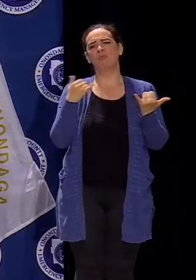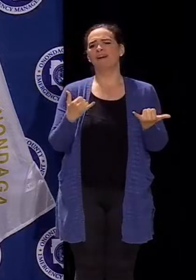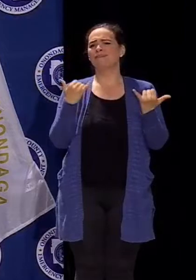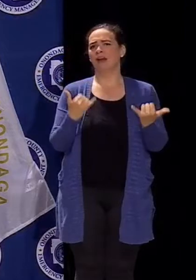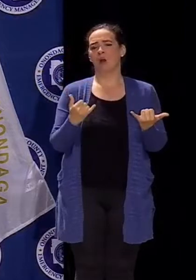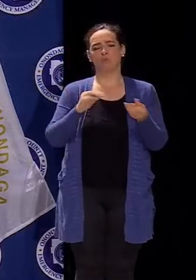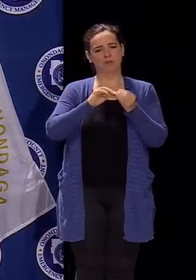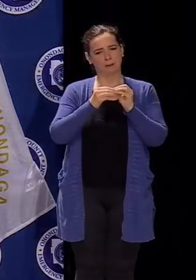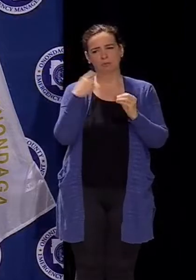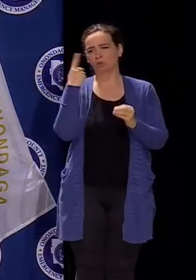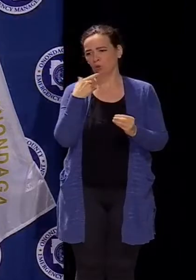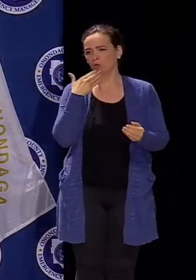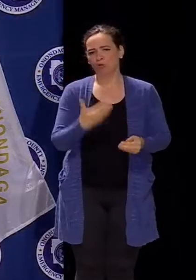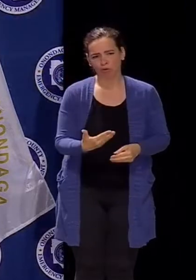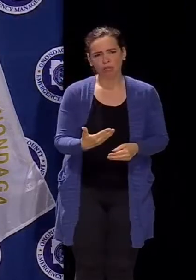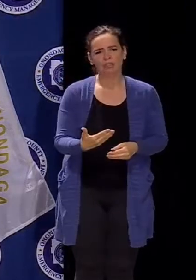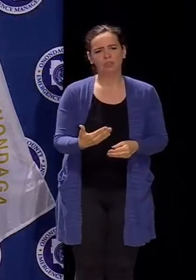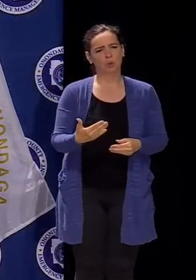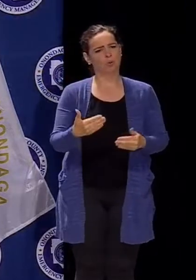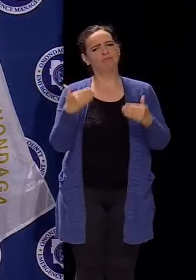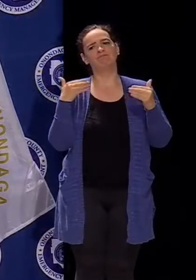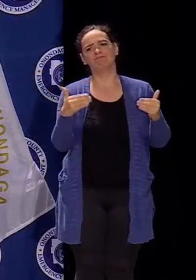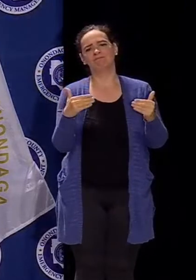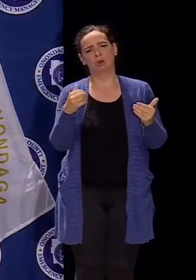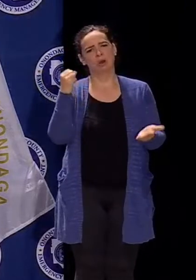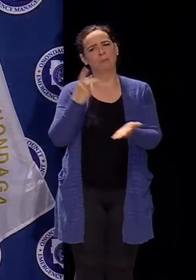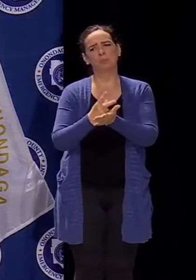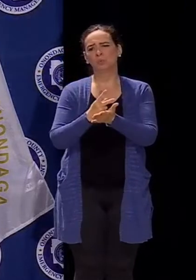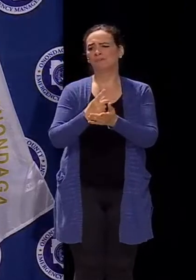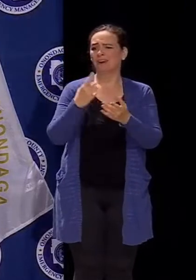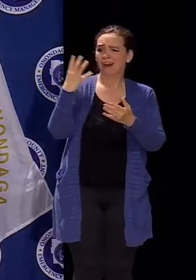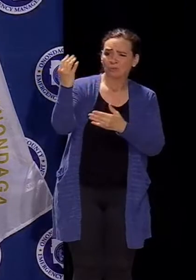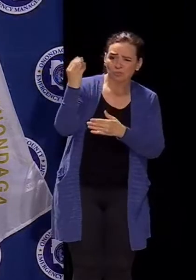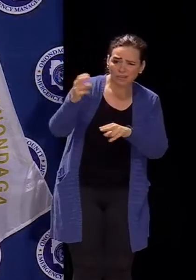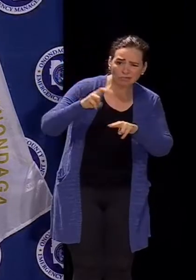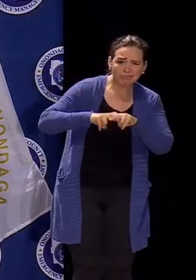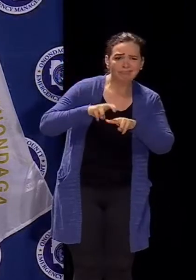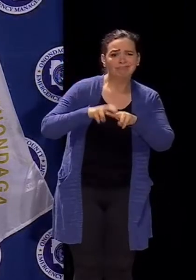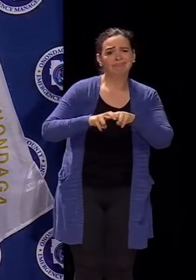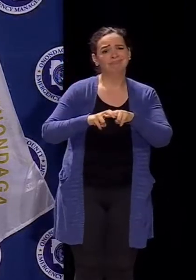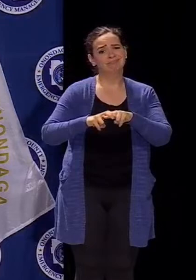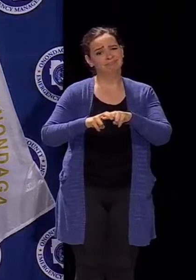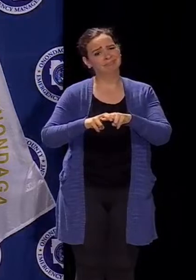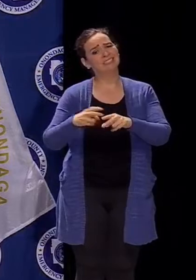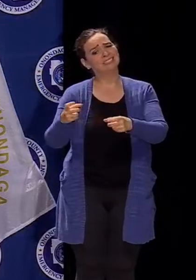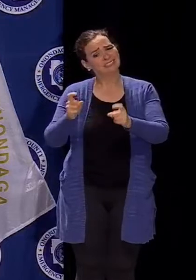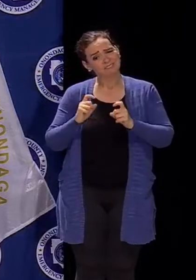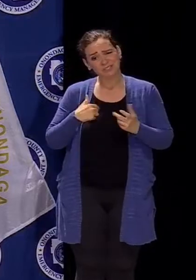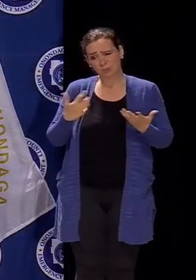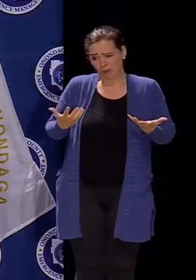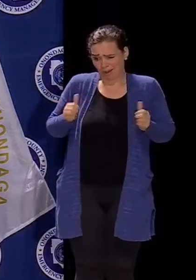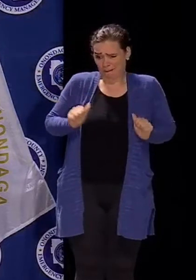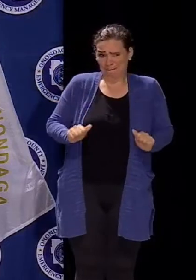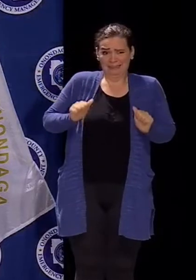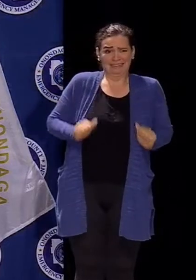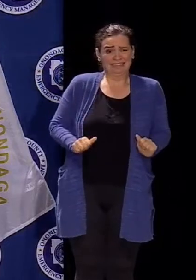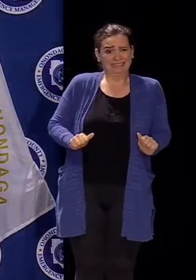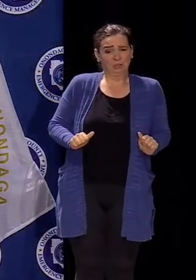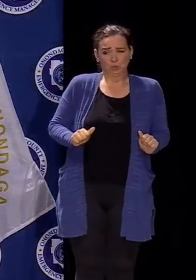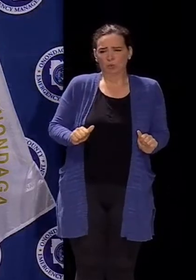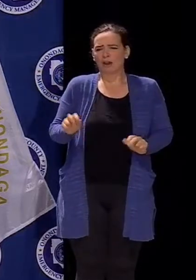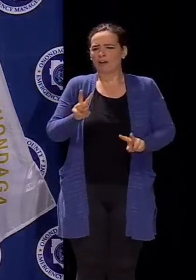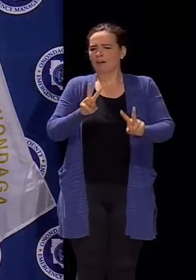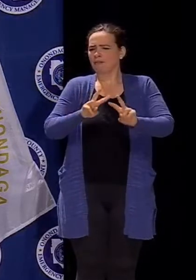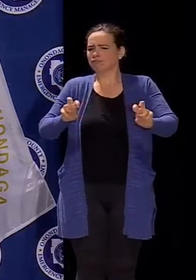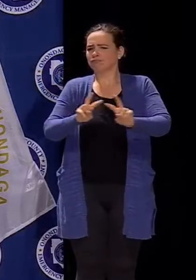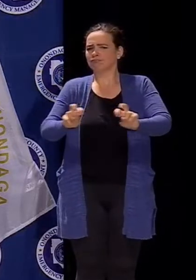for making this move. This gives us the ability to get more data too, from a public health standpoint,